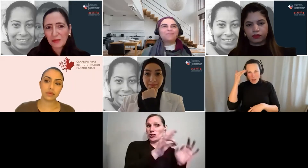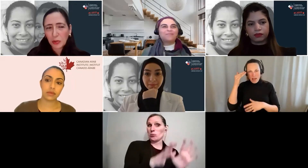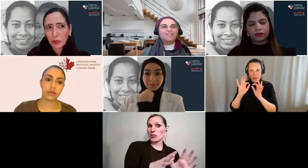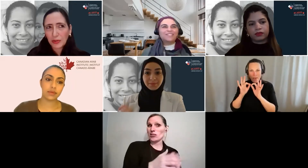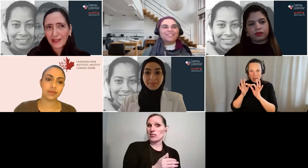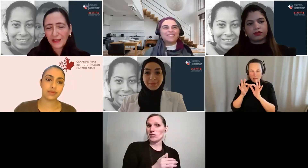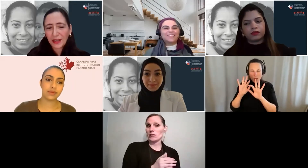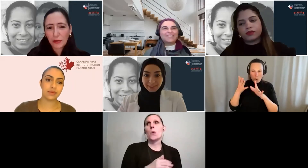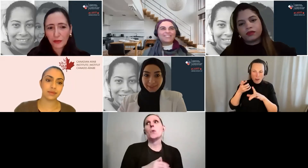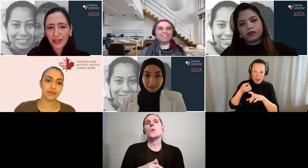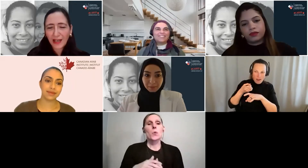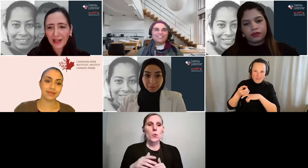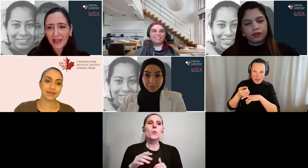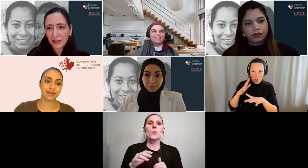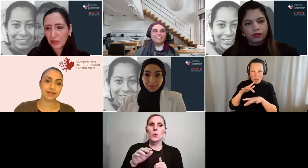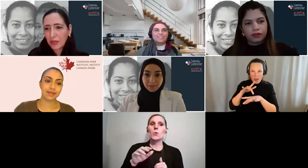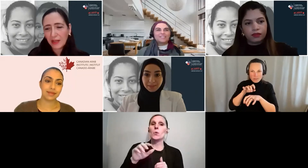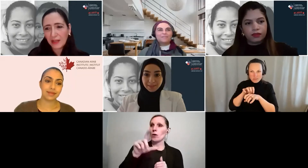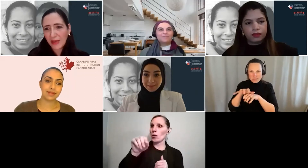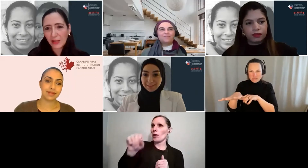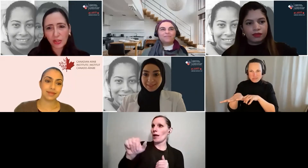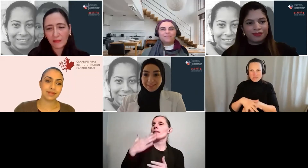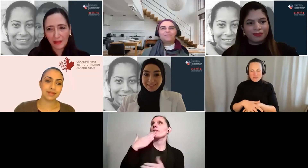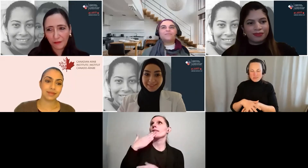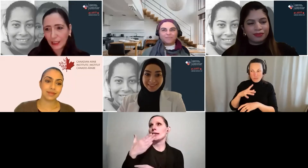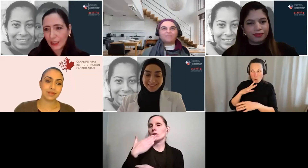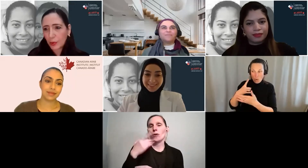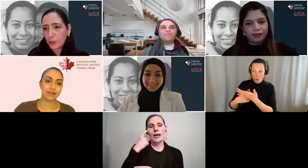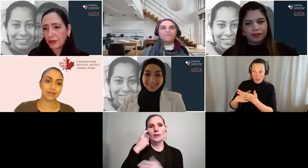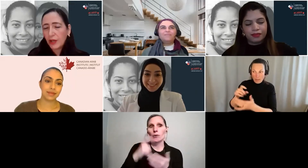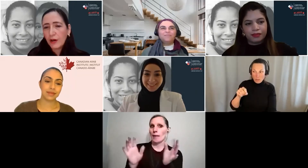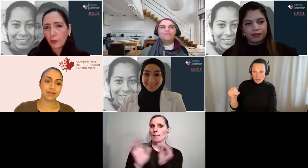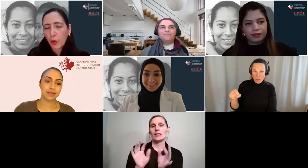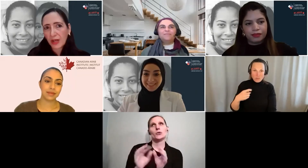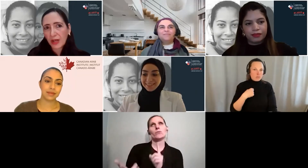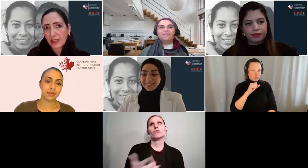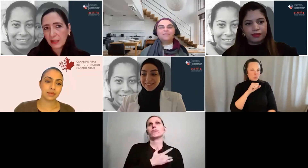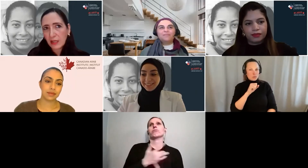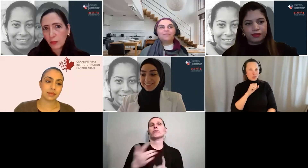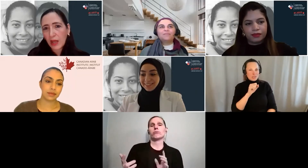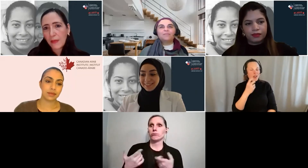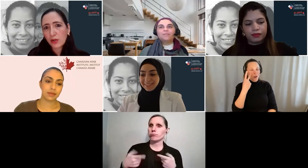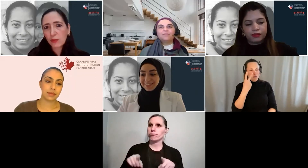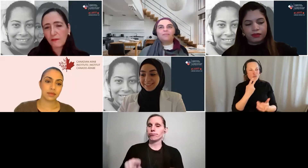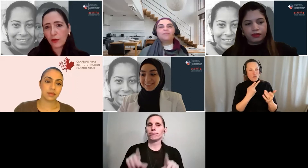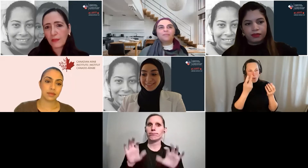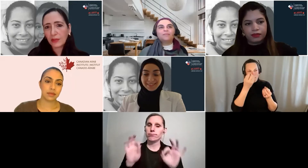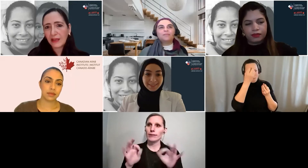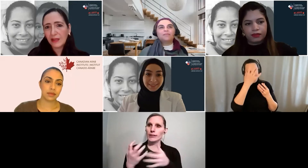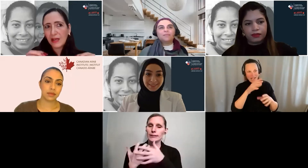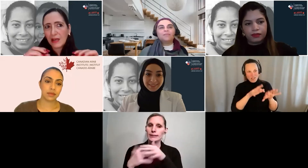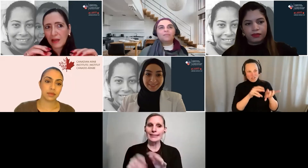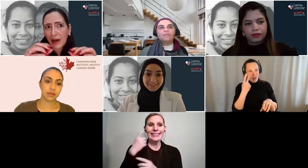Yeah, absolutely. Thank you for that. And I saw the message, and definitely appropriate for what we are discussing and what I mentioned before